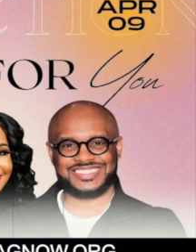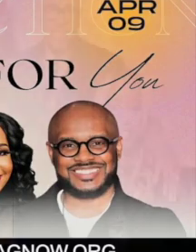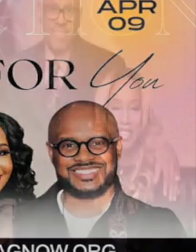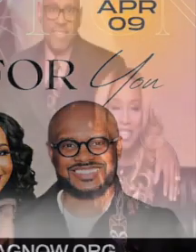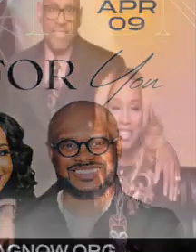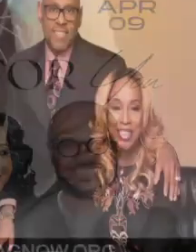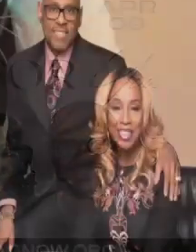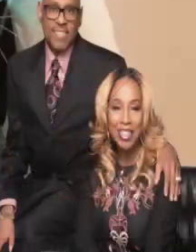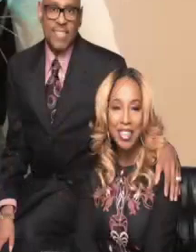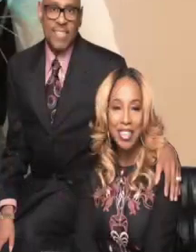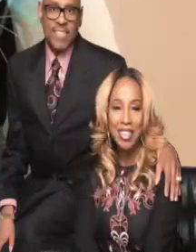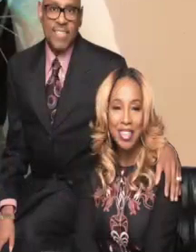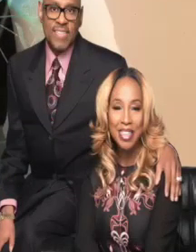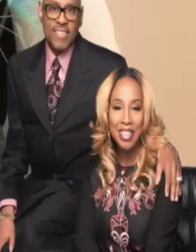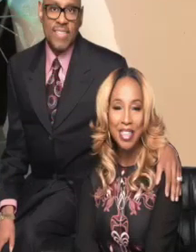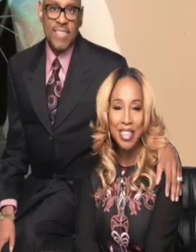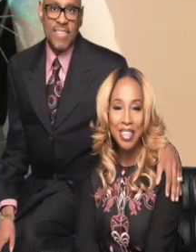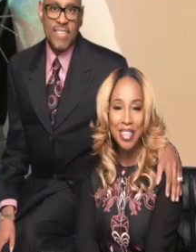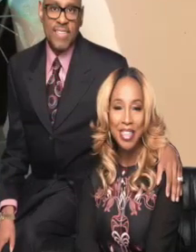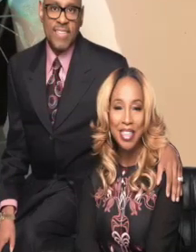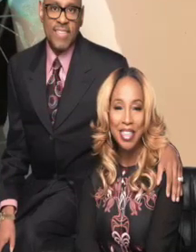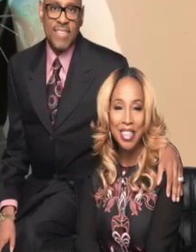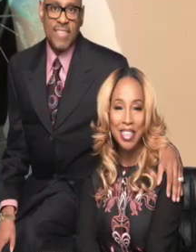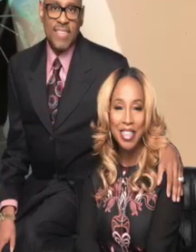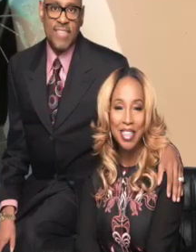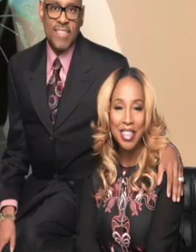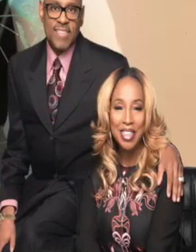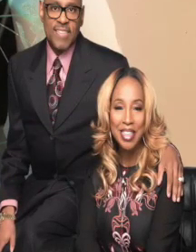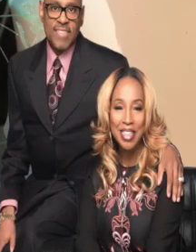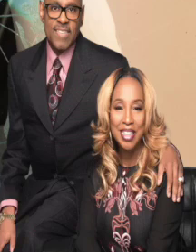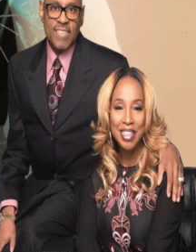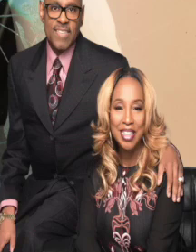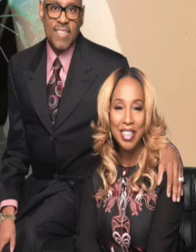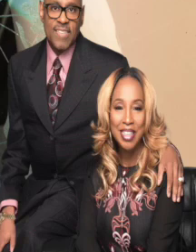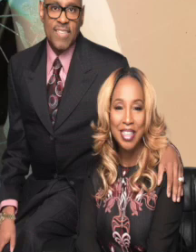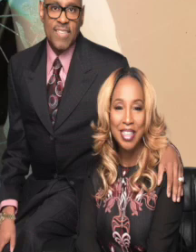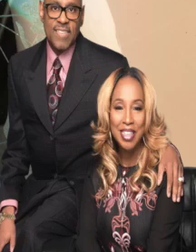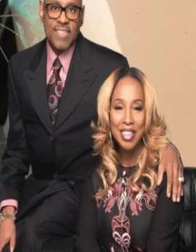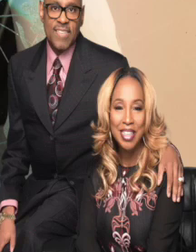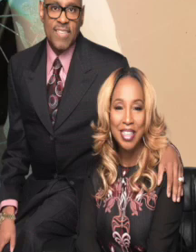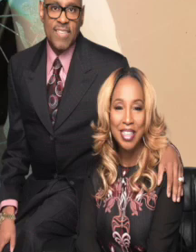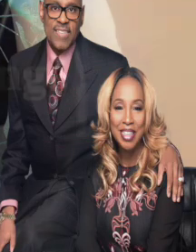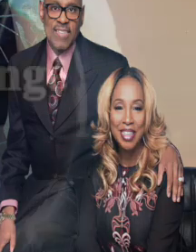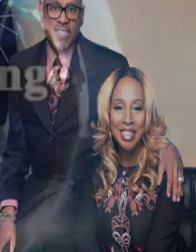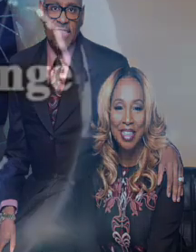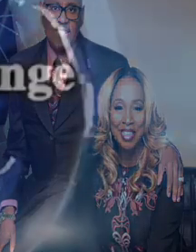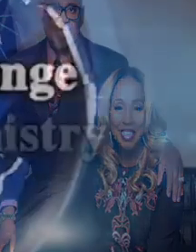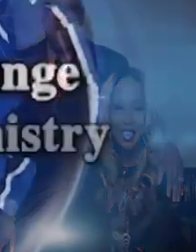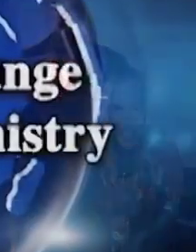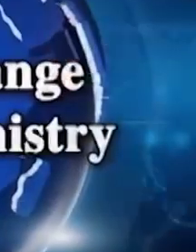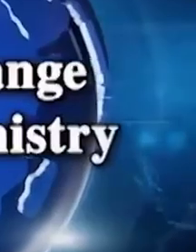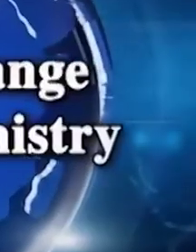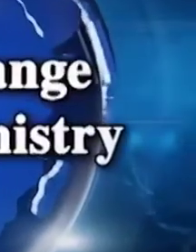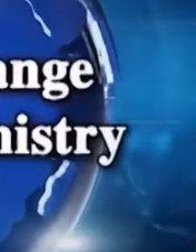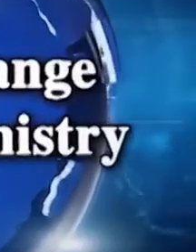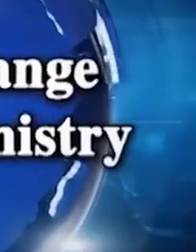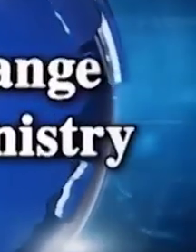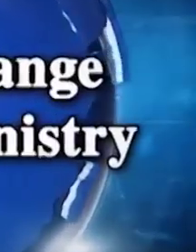houseofgreater.org. Things are changing.